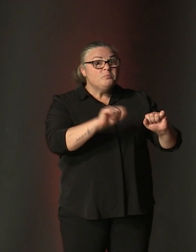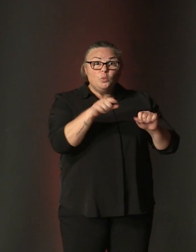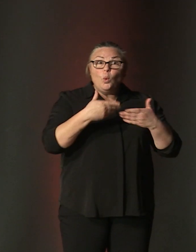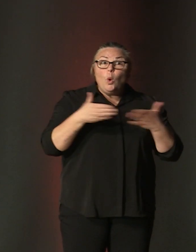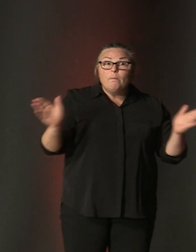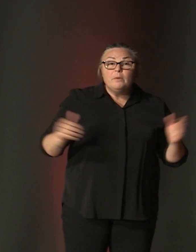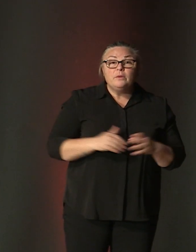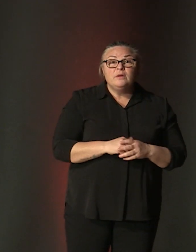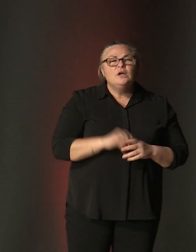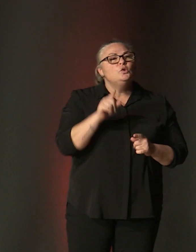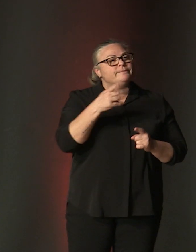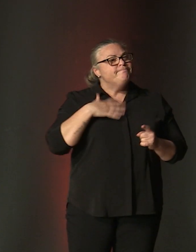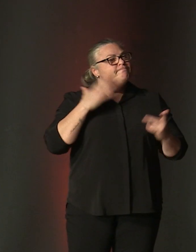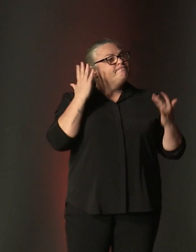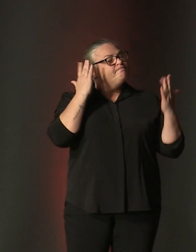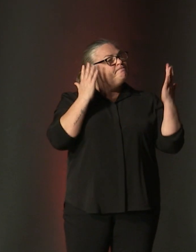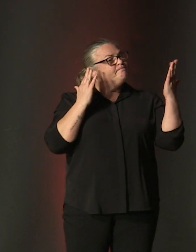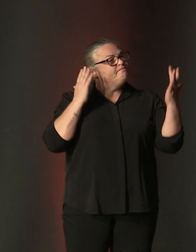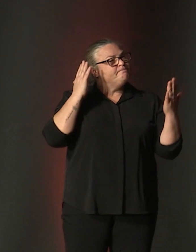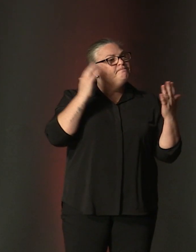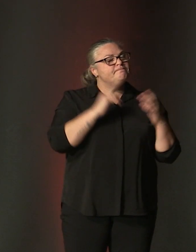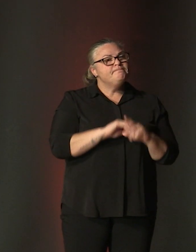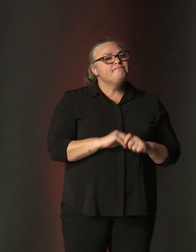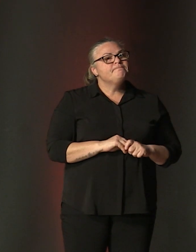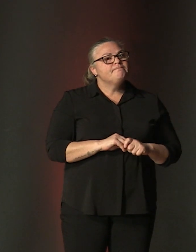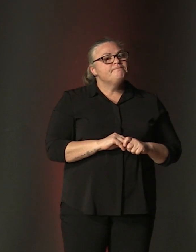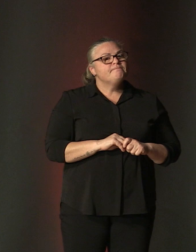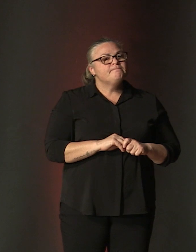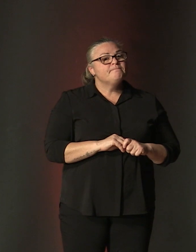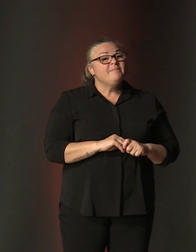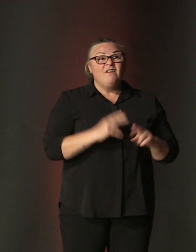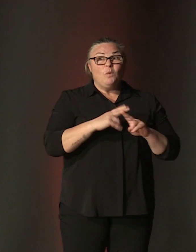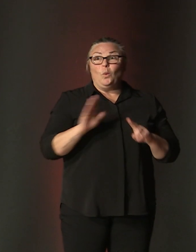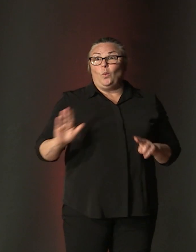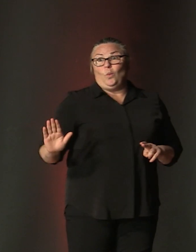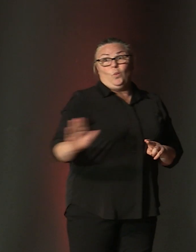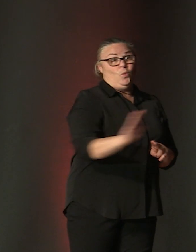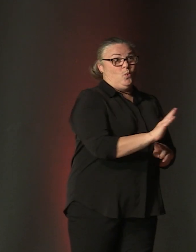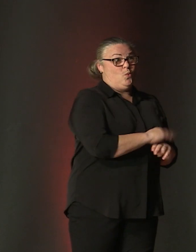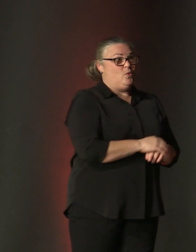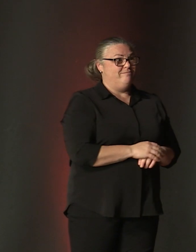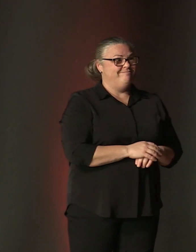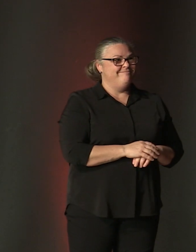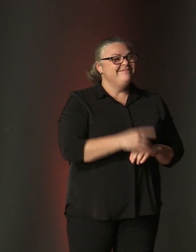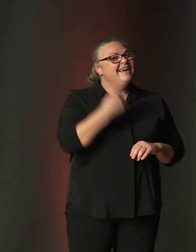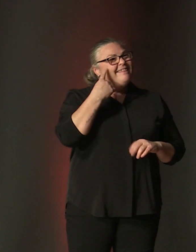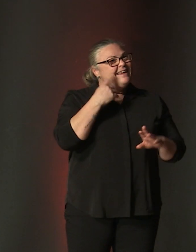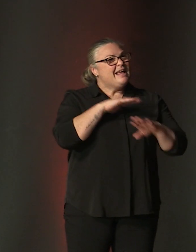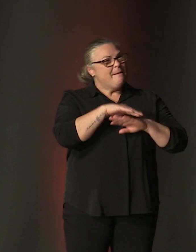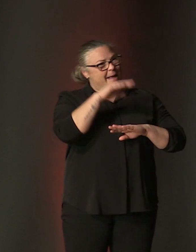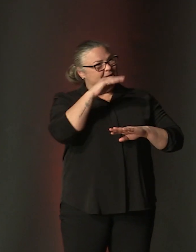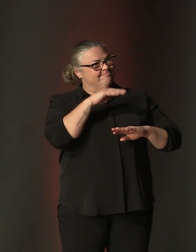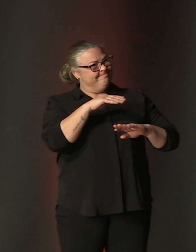all things to consider. And finally, and this one's for all of us, think about investing in young